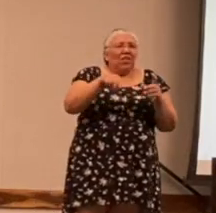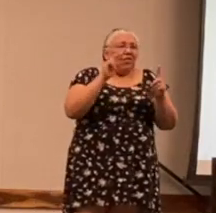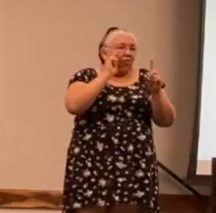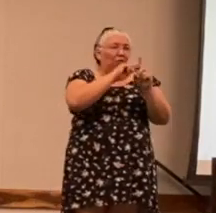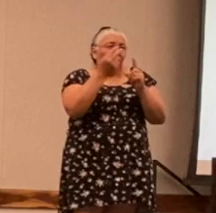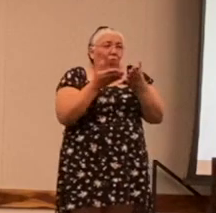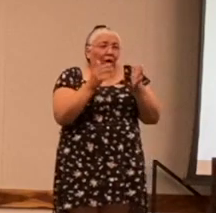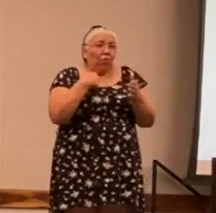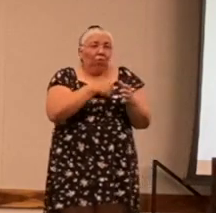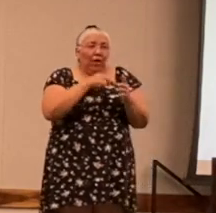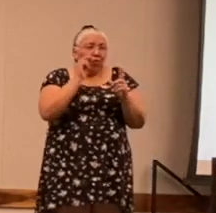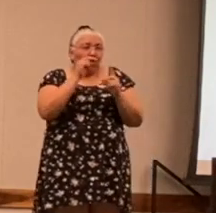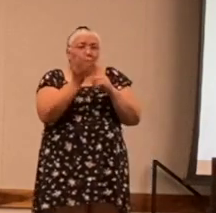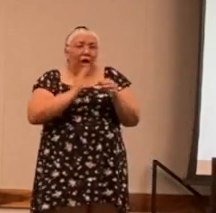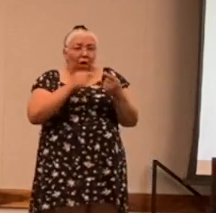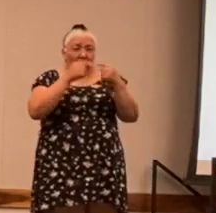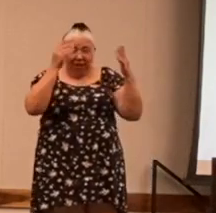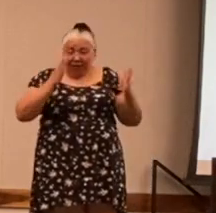our enemies?